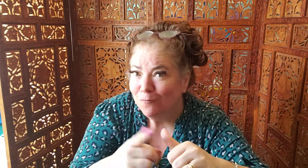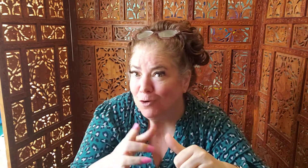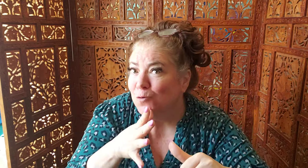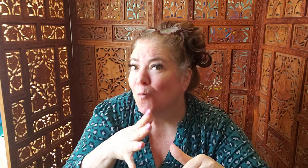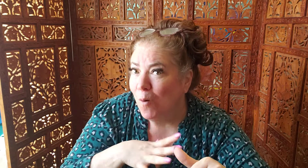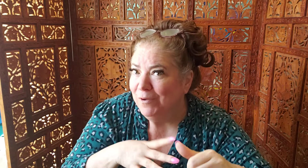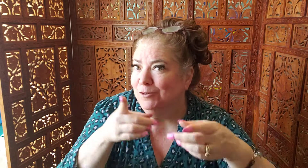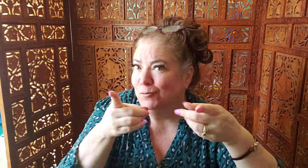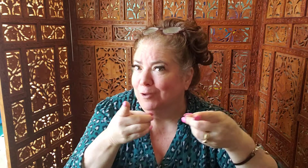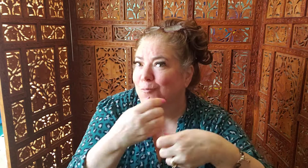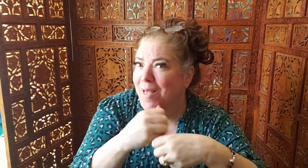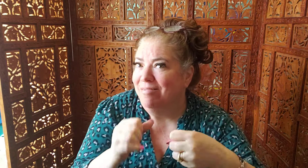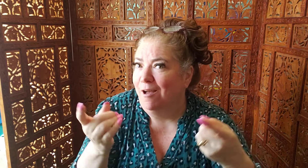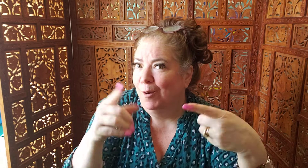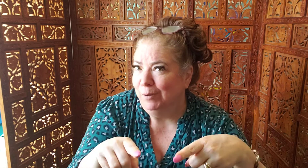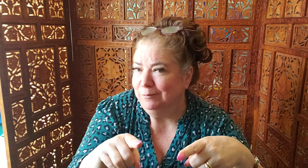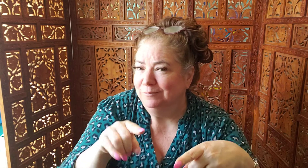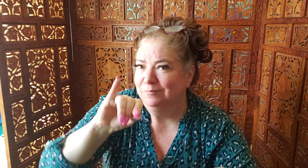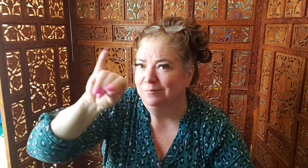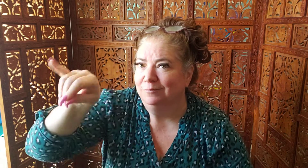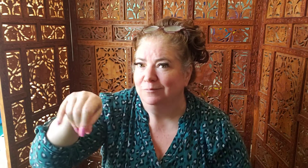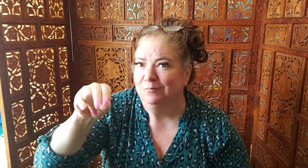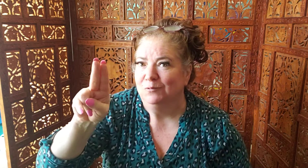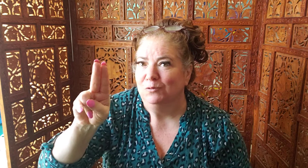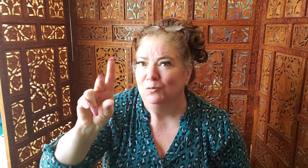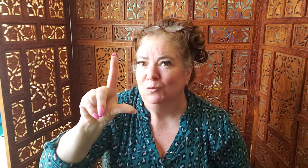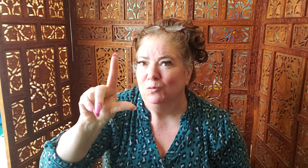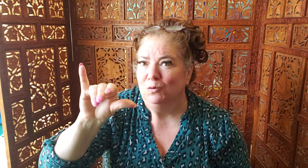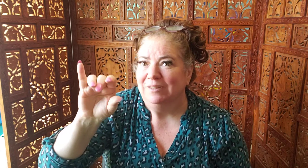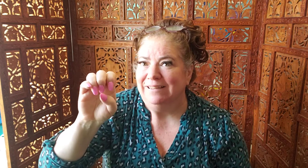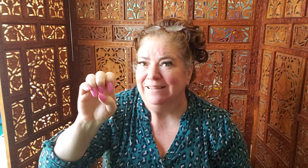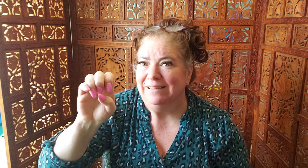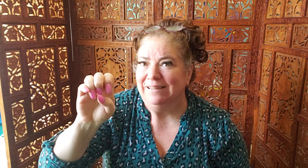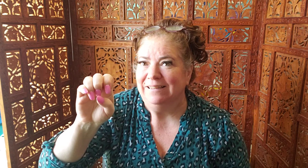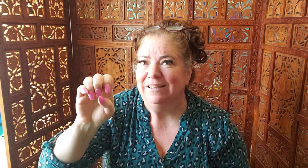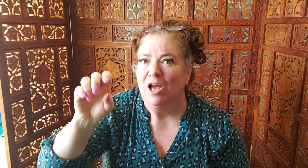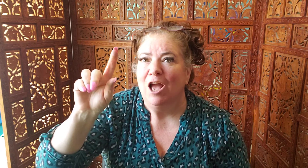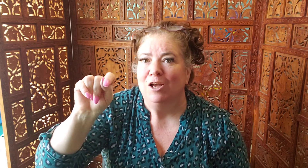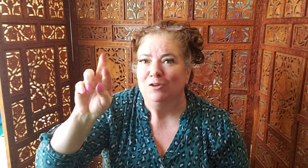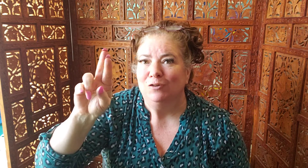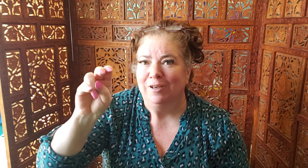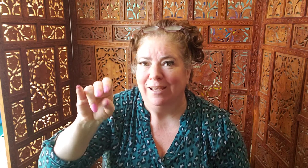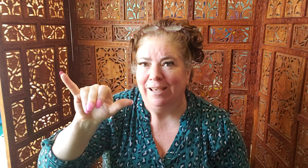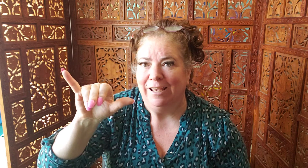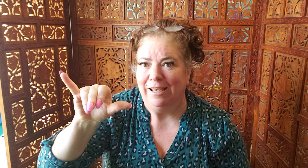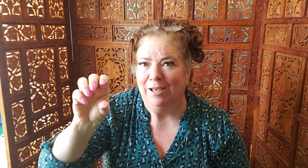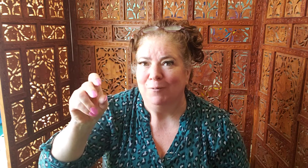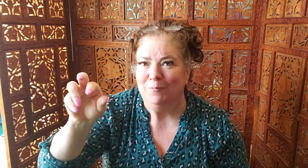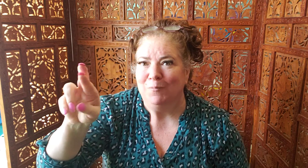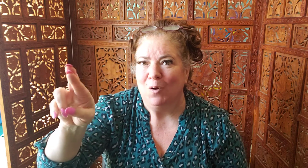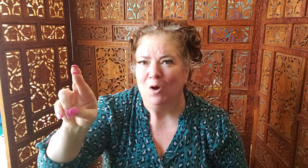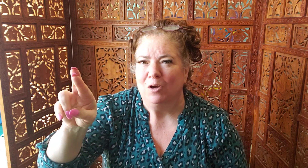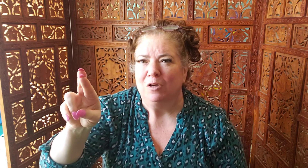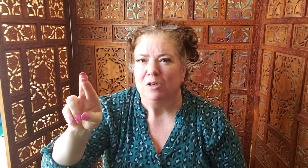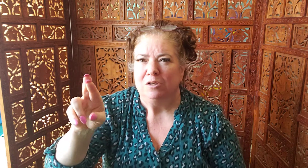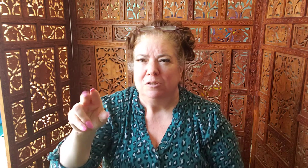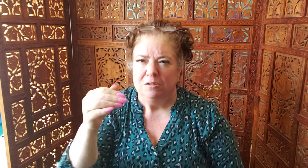to make sure she could keep the human beings present. It just was a question in the development of Lion King, a big question